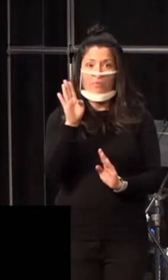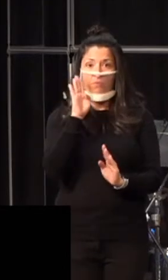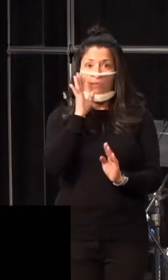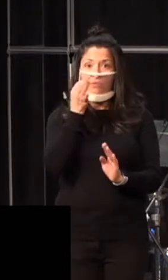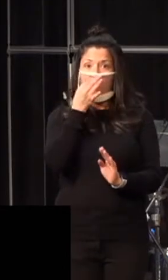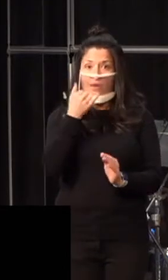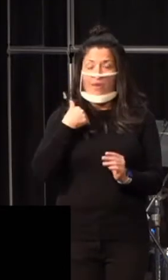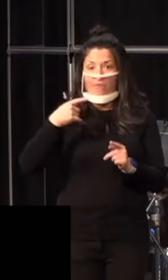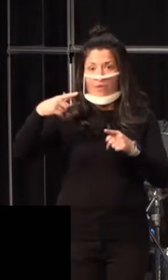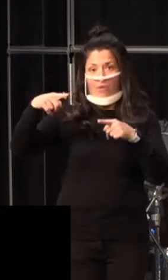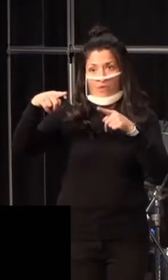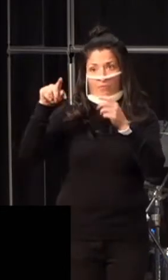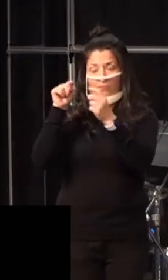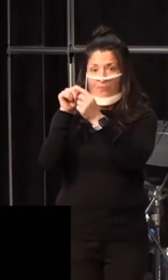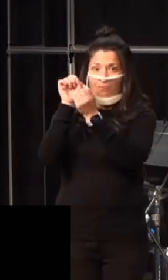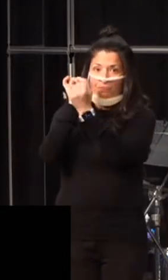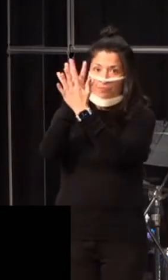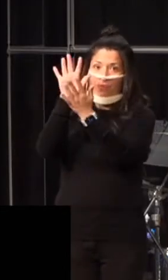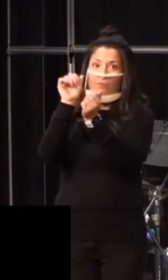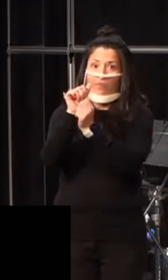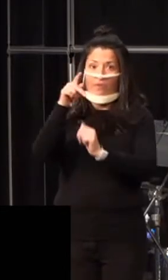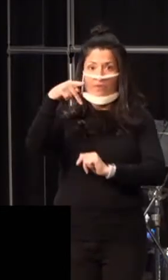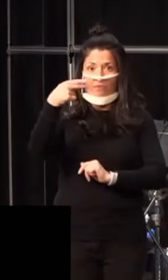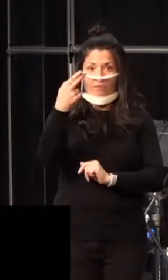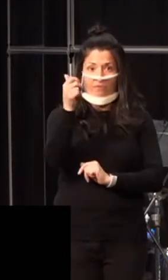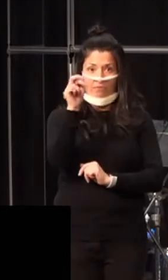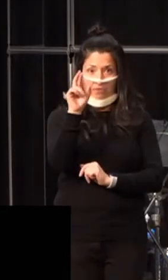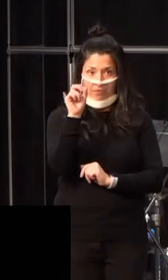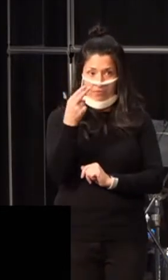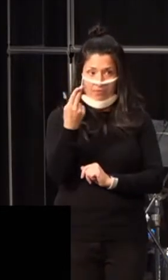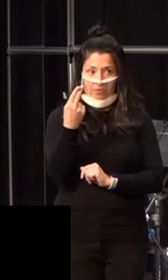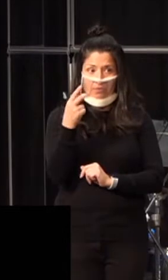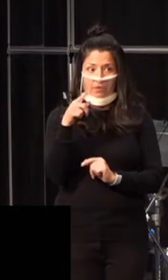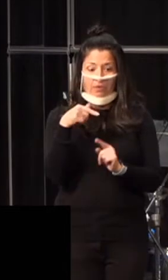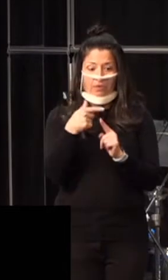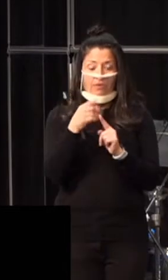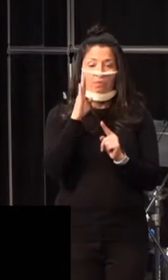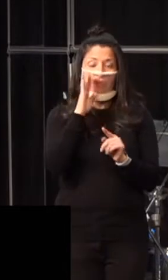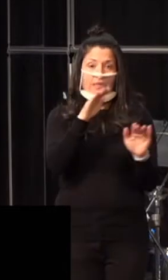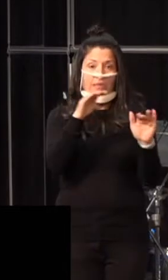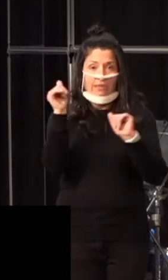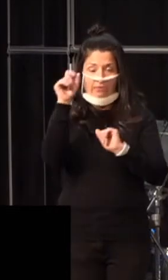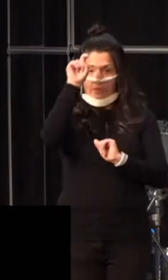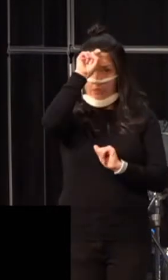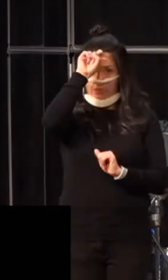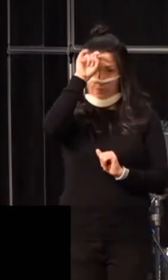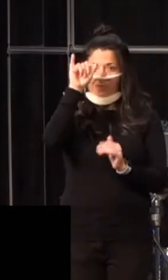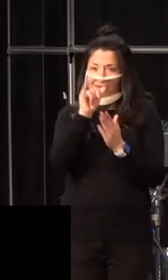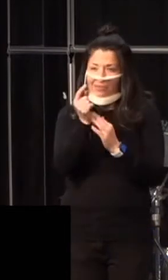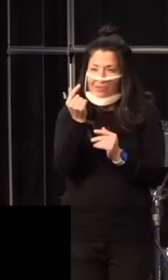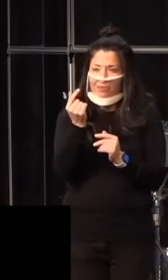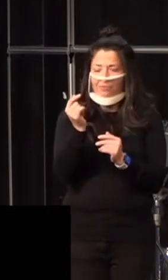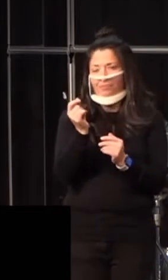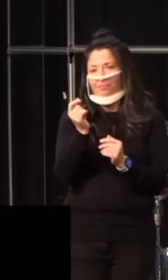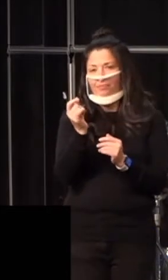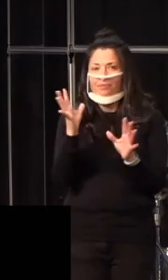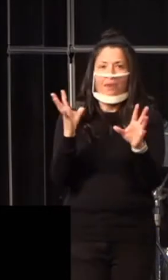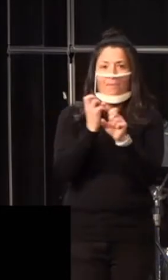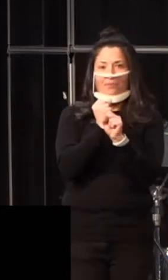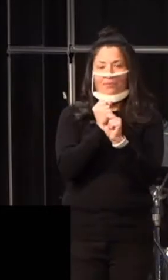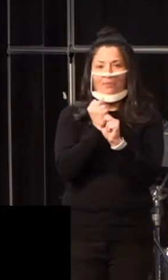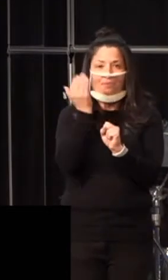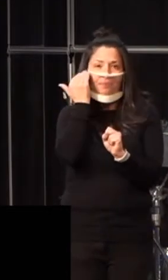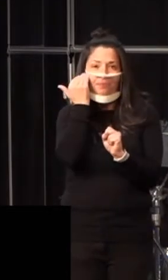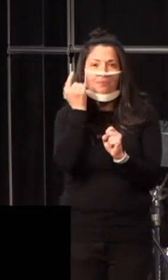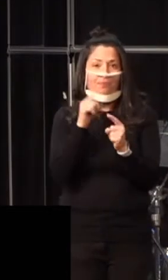Pharaoh. And then when they actually get to depart and leave Egypt. So that's a little catch up of where we've been.